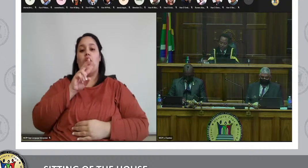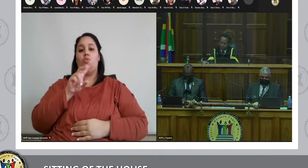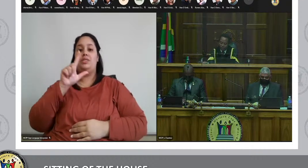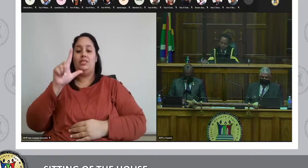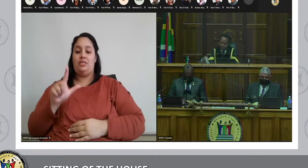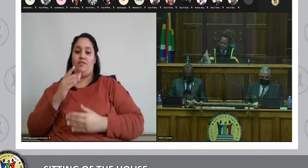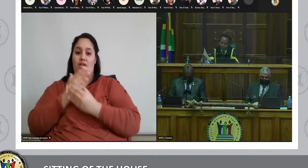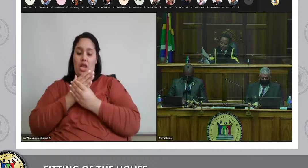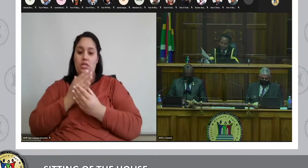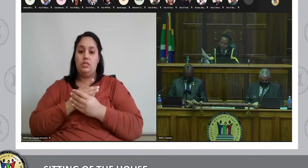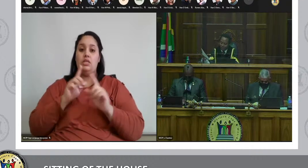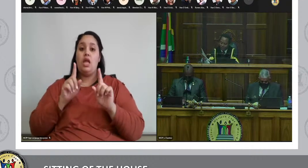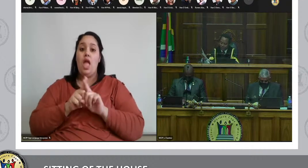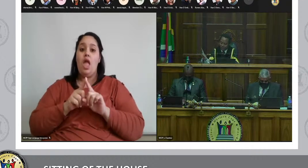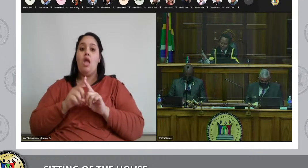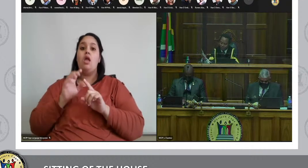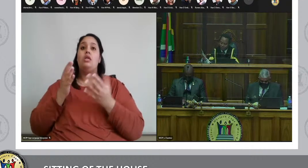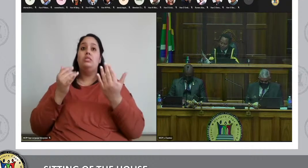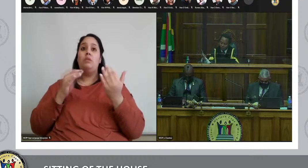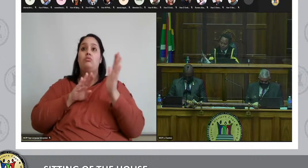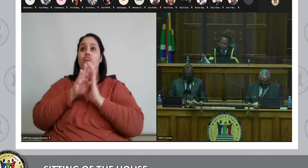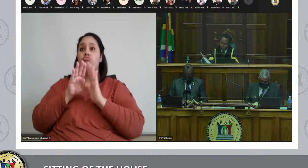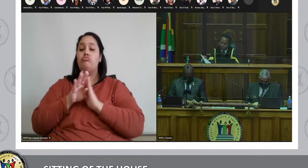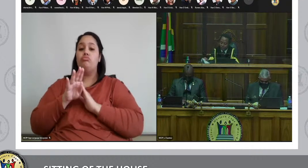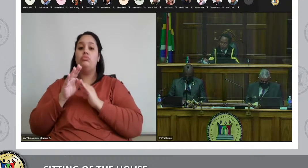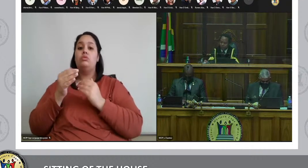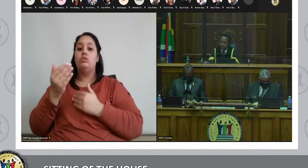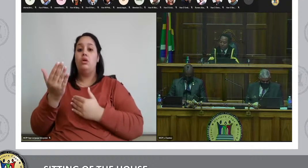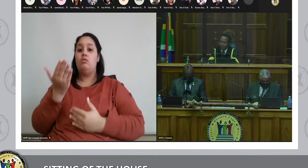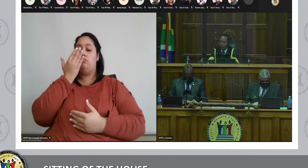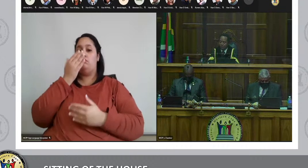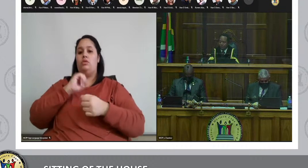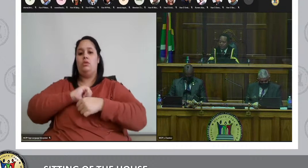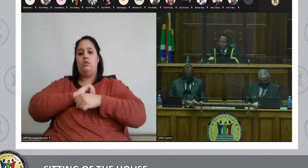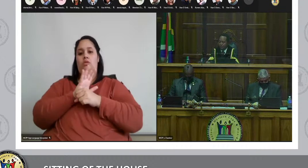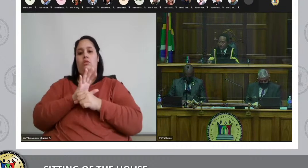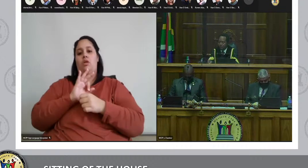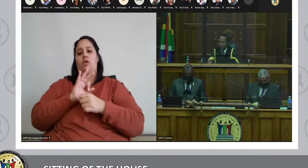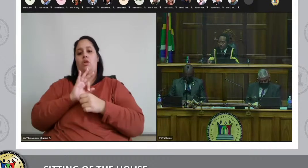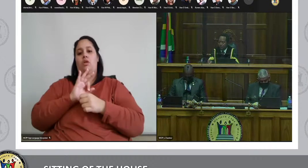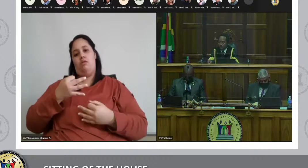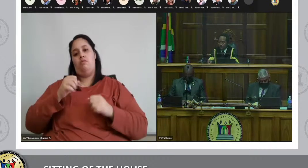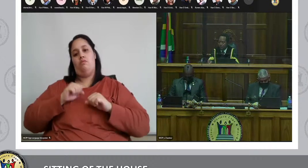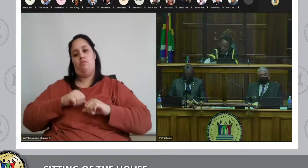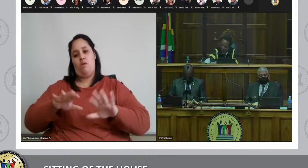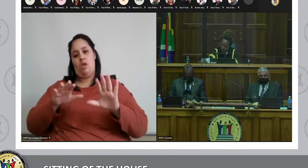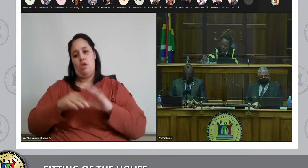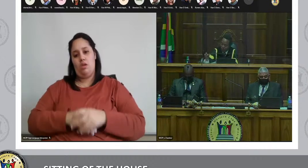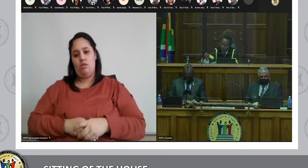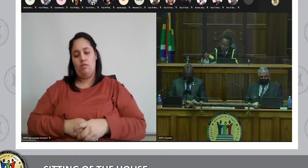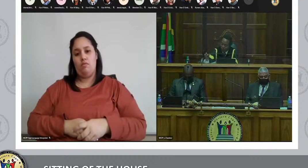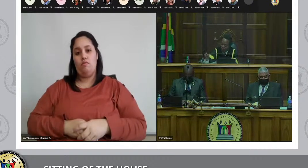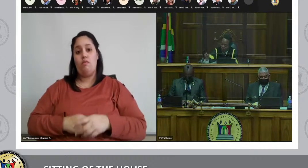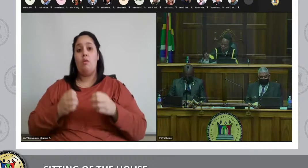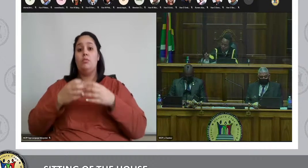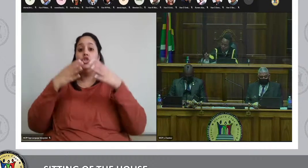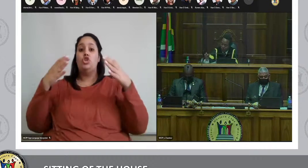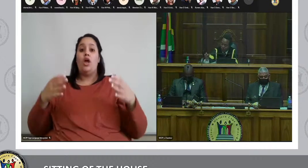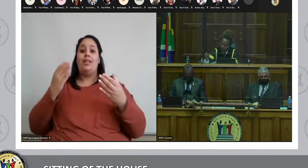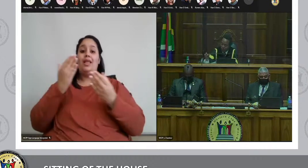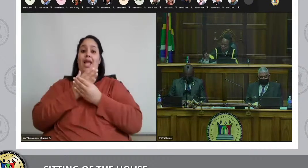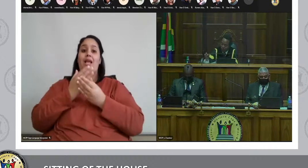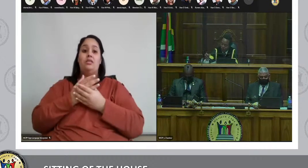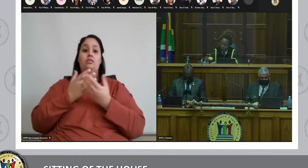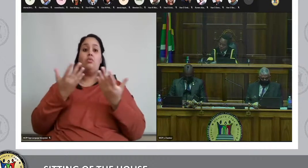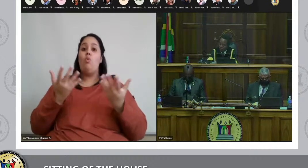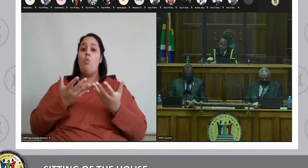4,327 and expected to increase sharply as we approach the third wave. Speaker, the majority of these cases are concentrated in